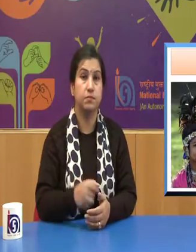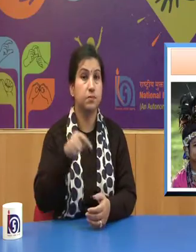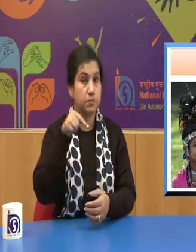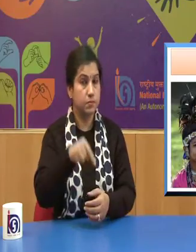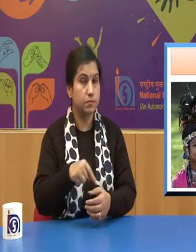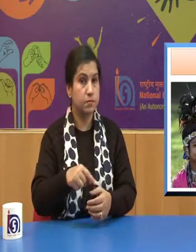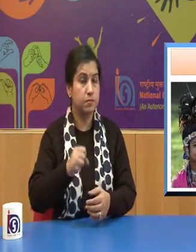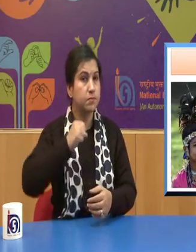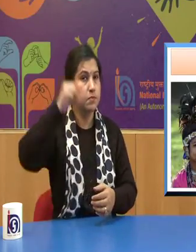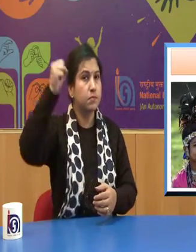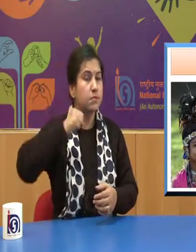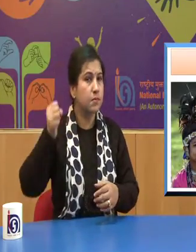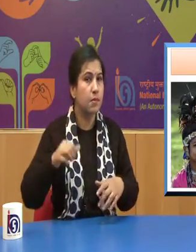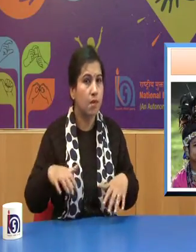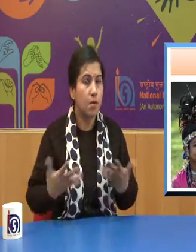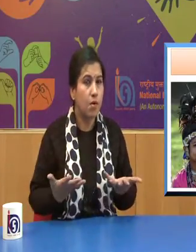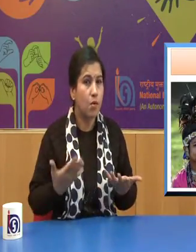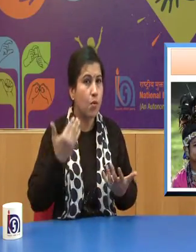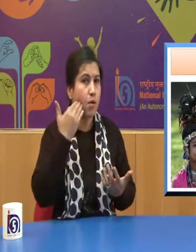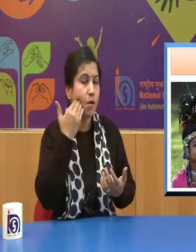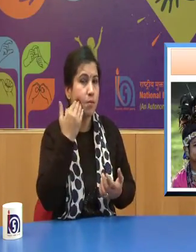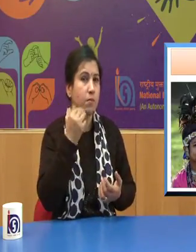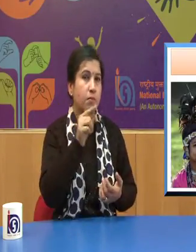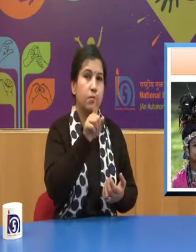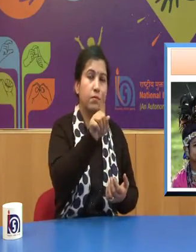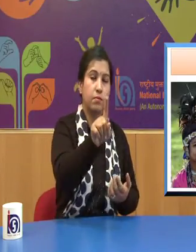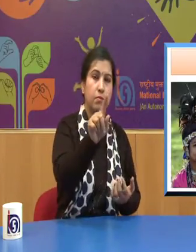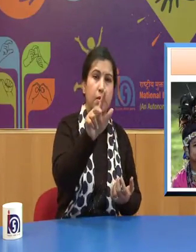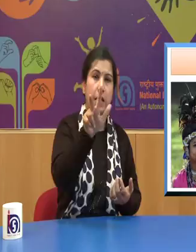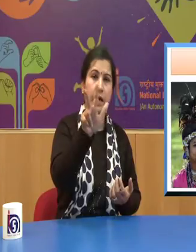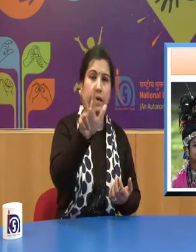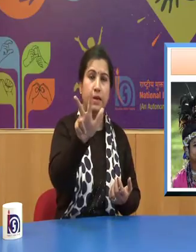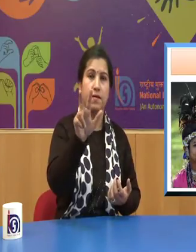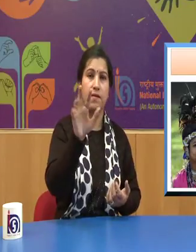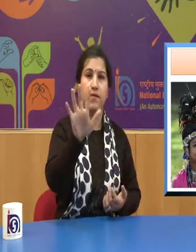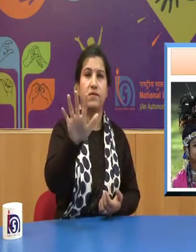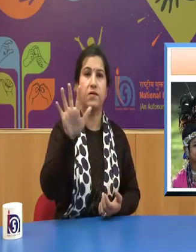This revolt occurred in the year 1855